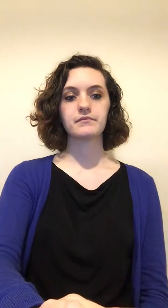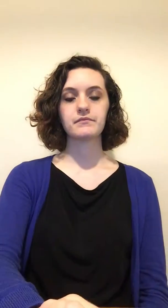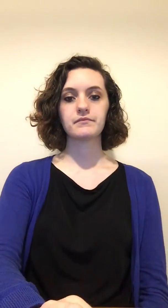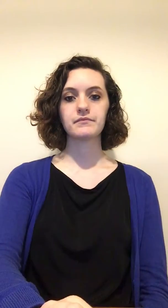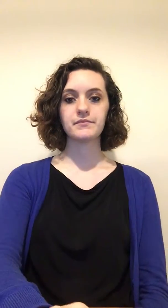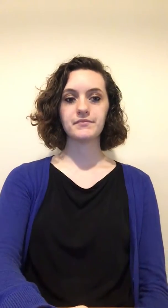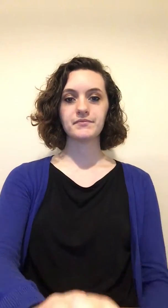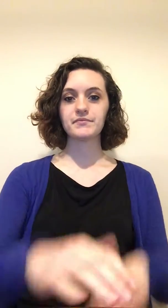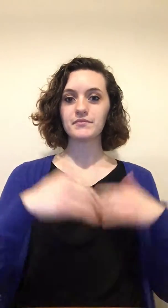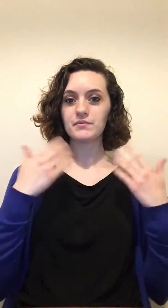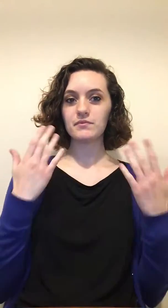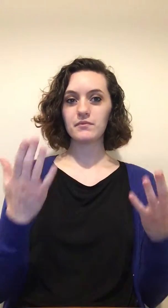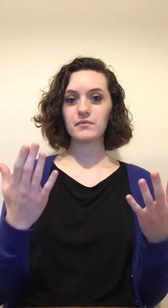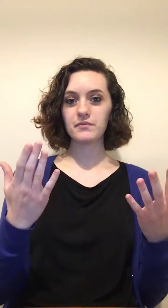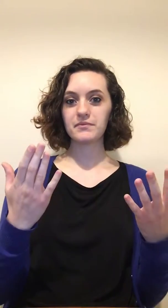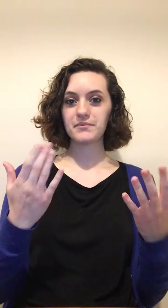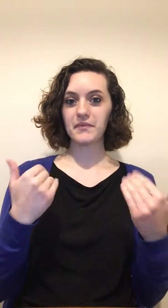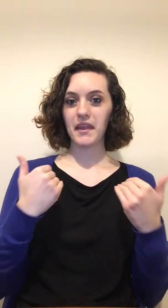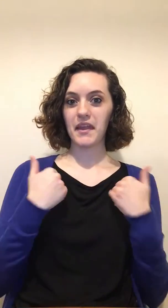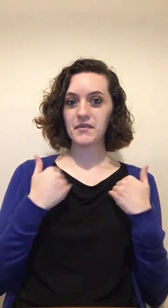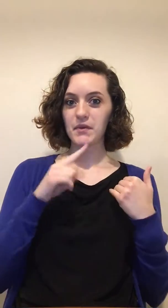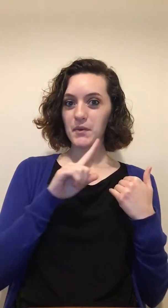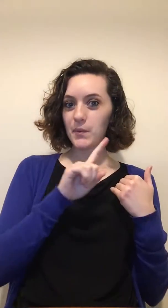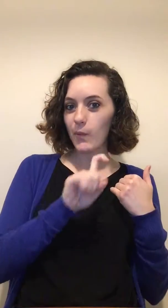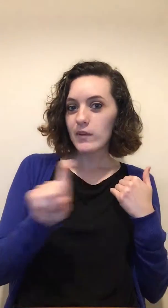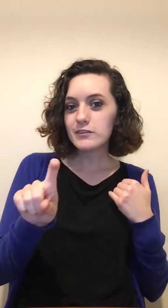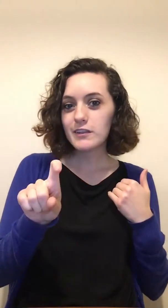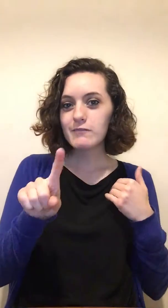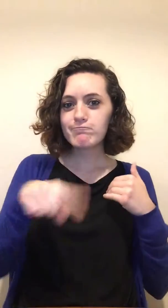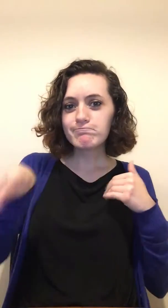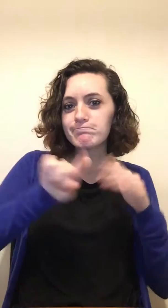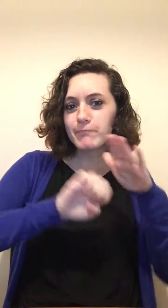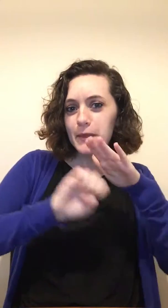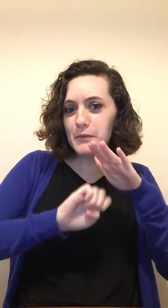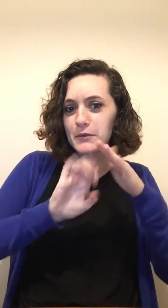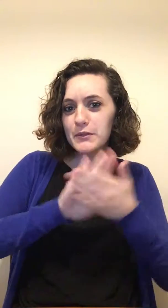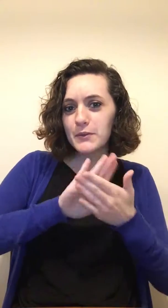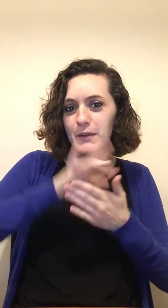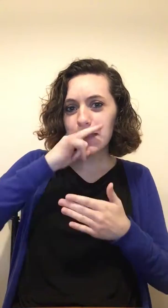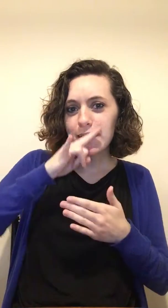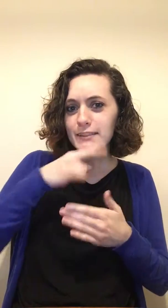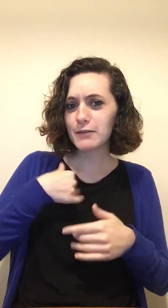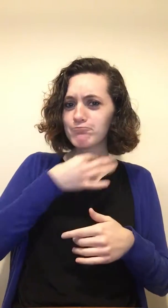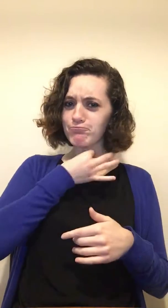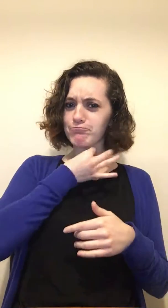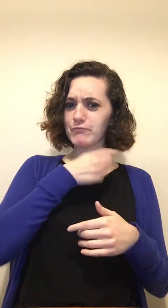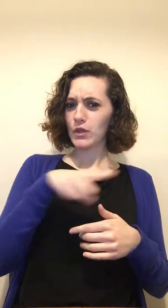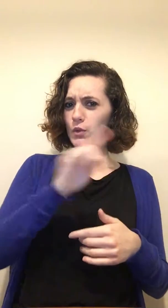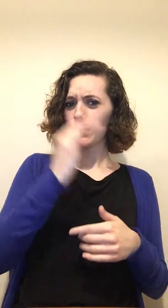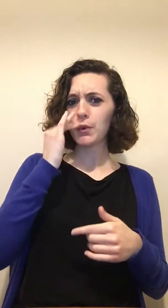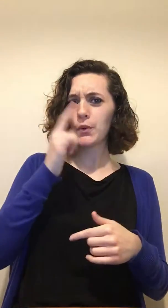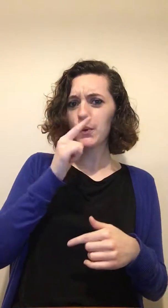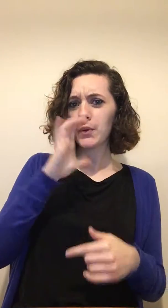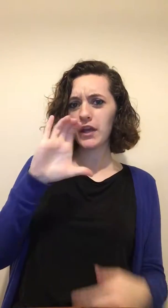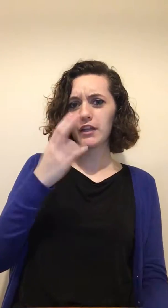So, I have a question for the elementary school kids here. How many of you guys know Changaa? Yes? A few of